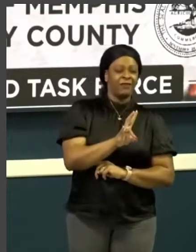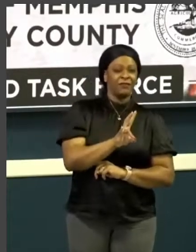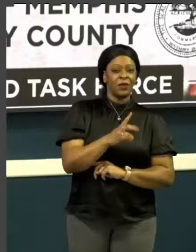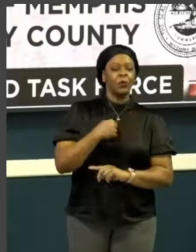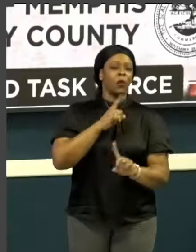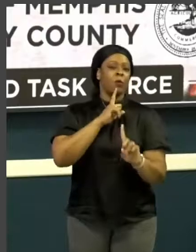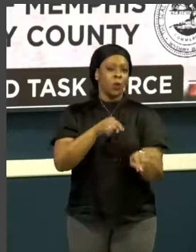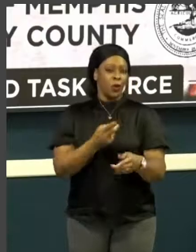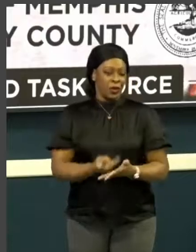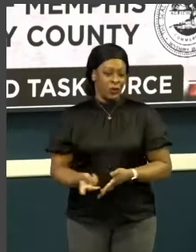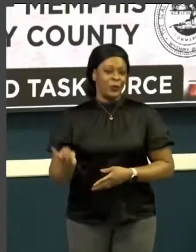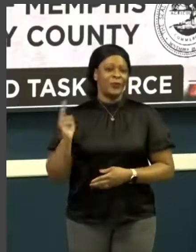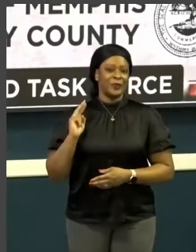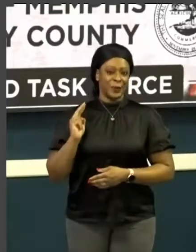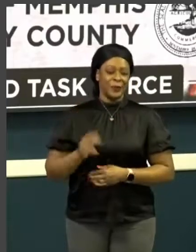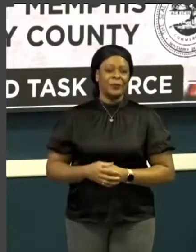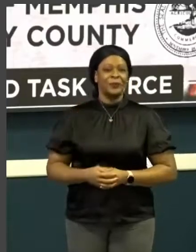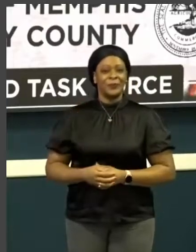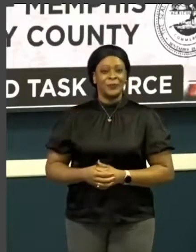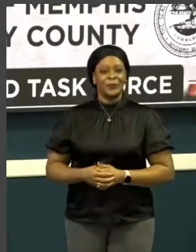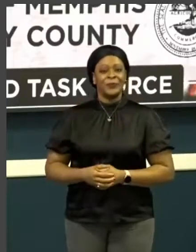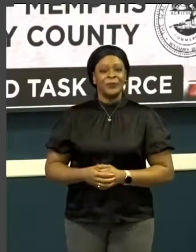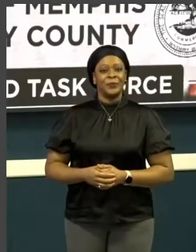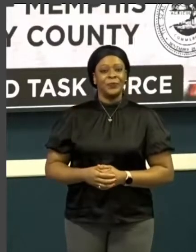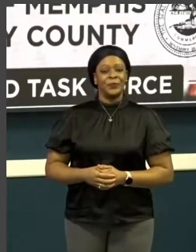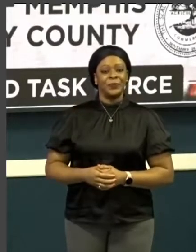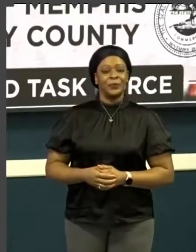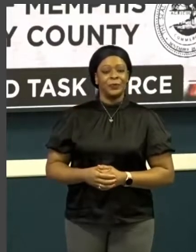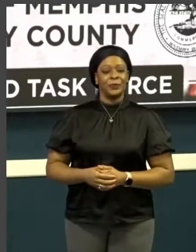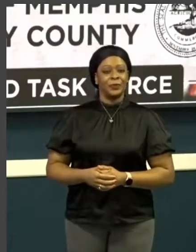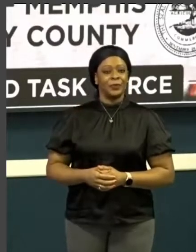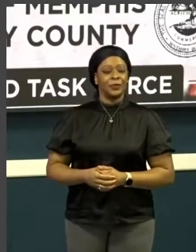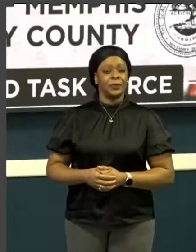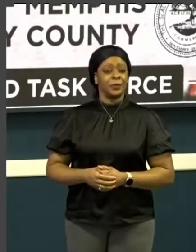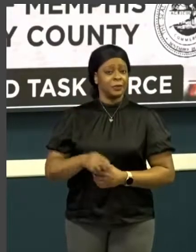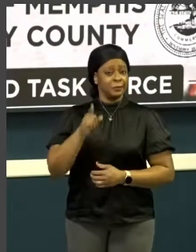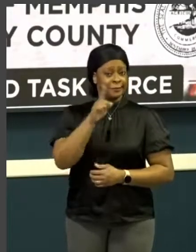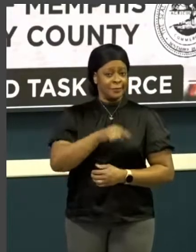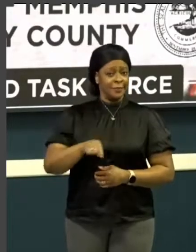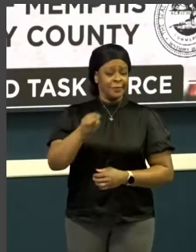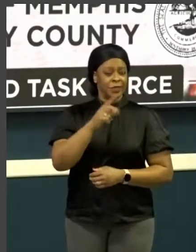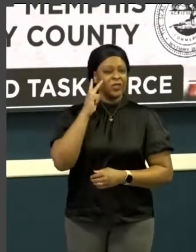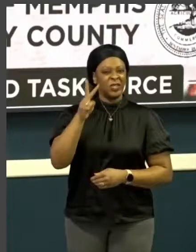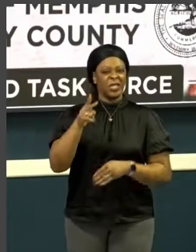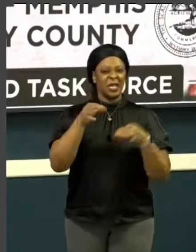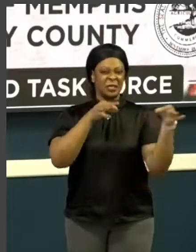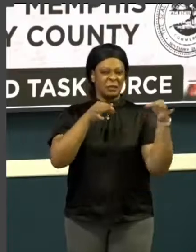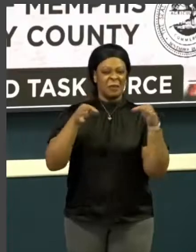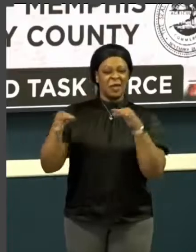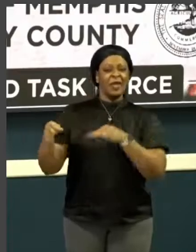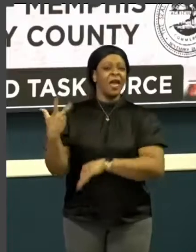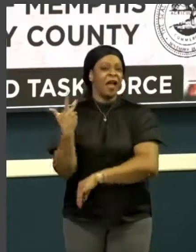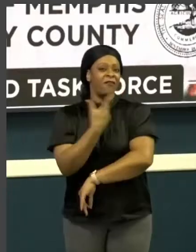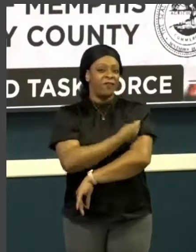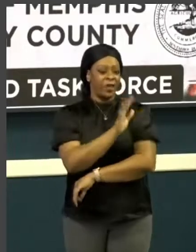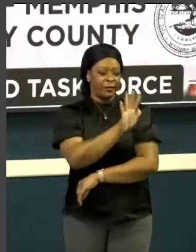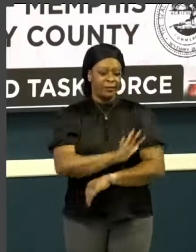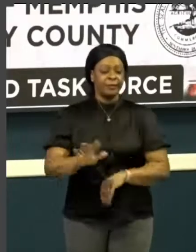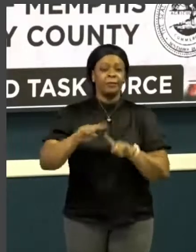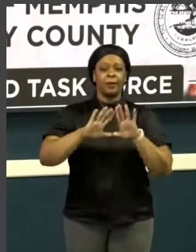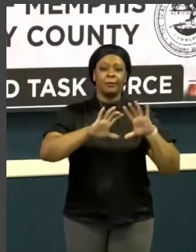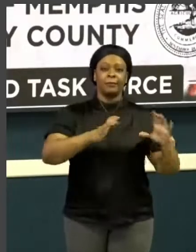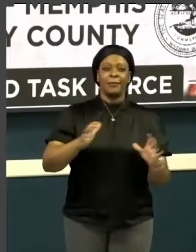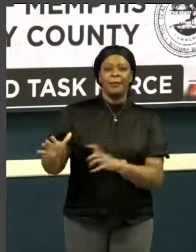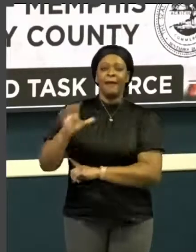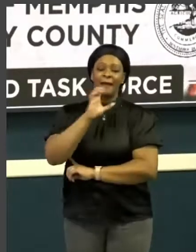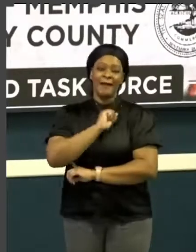we reported 2 weeks ago. Next slide. Here, you see the breakdown of the vaccinated population by age.